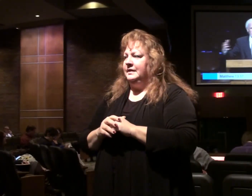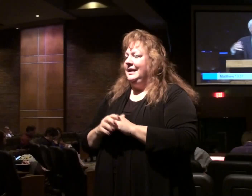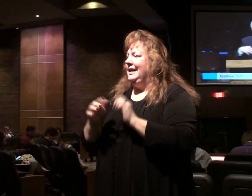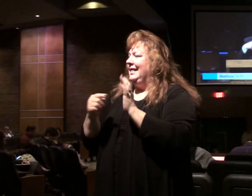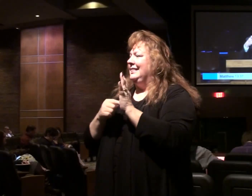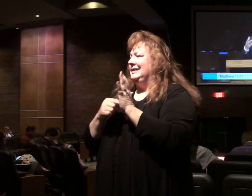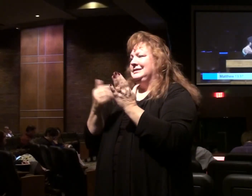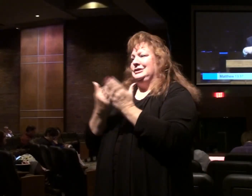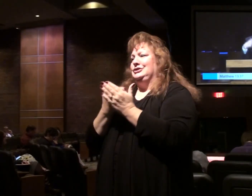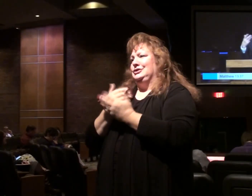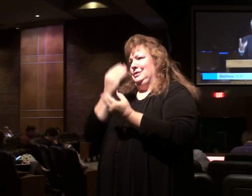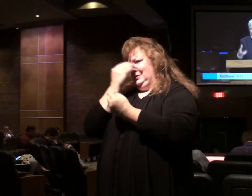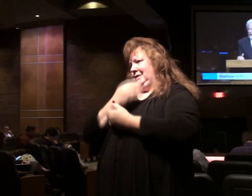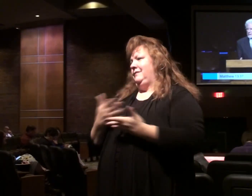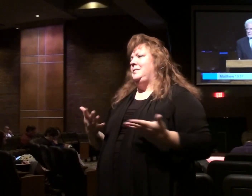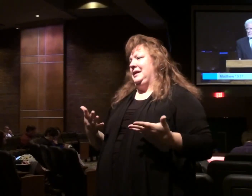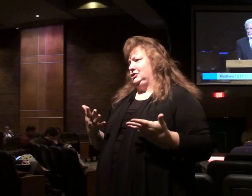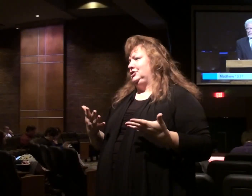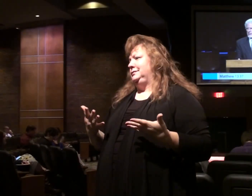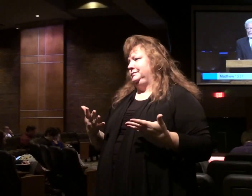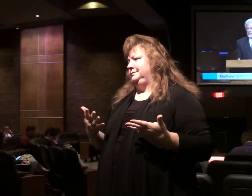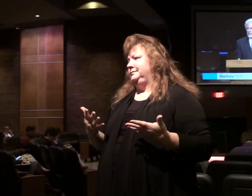This is new information now